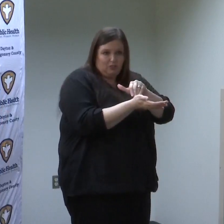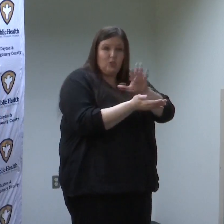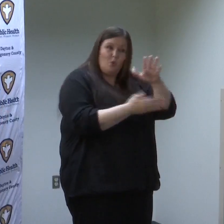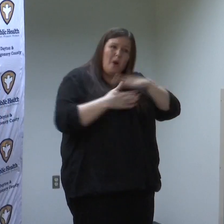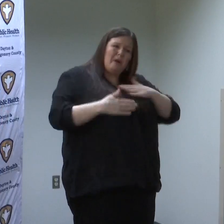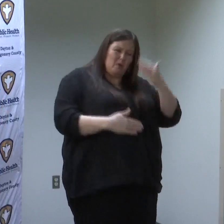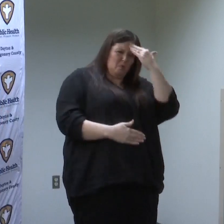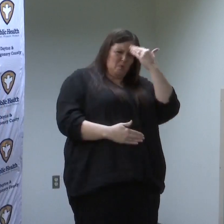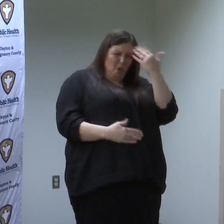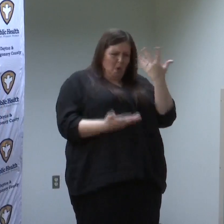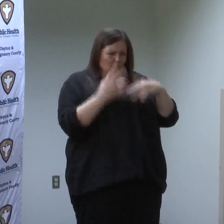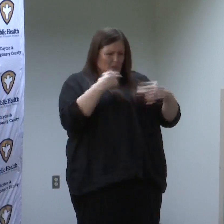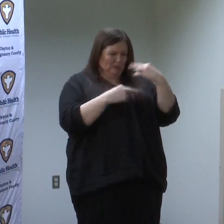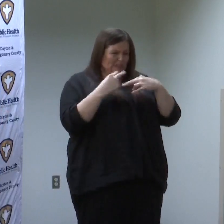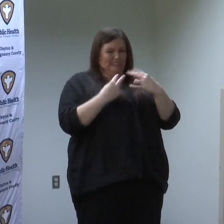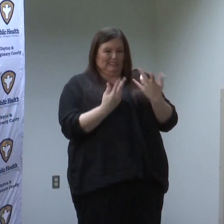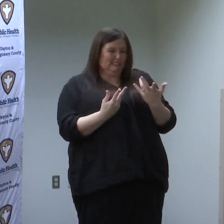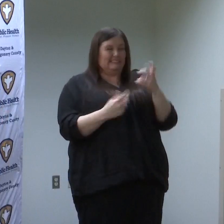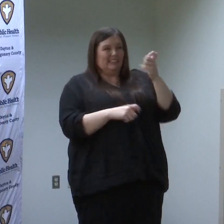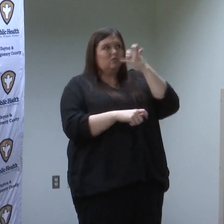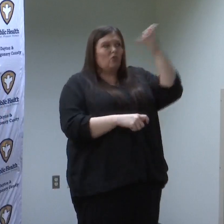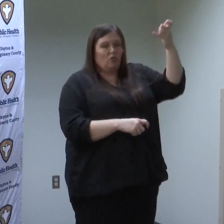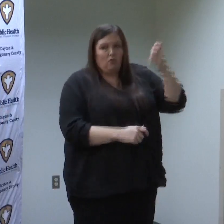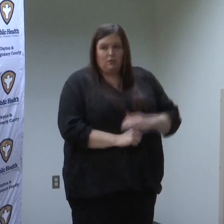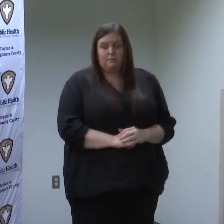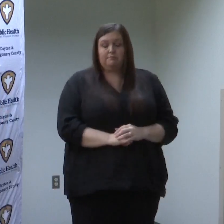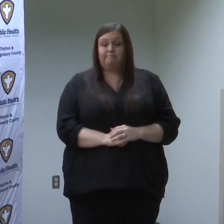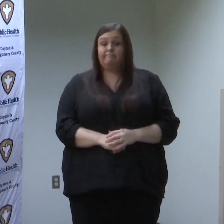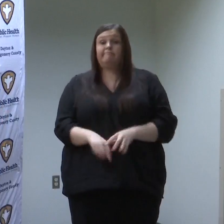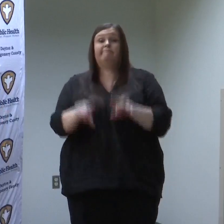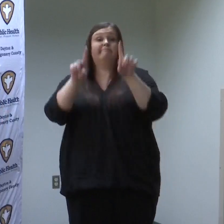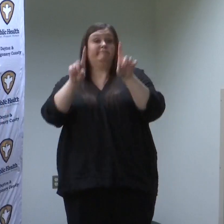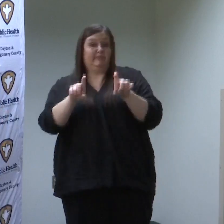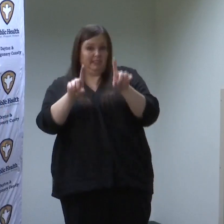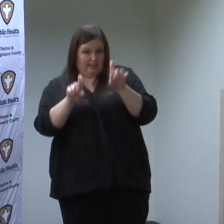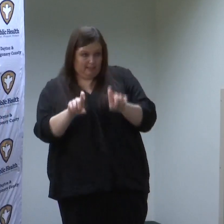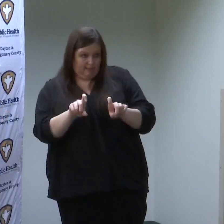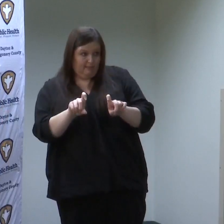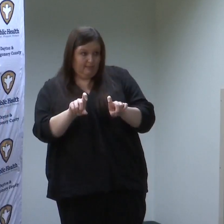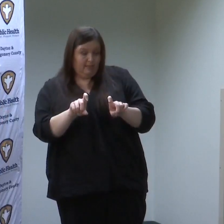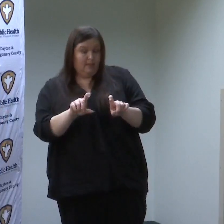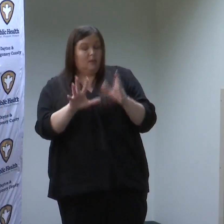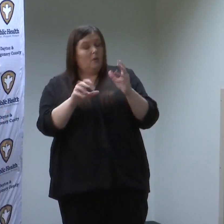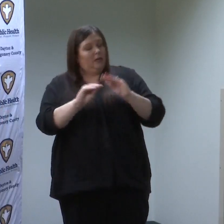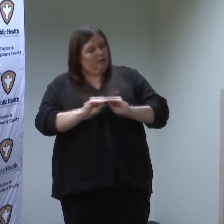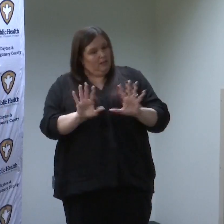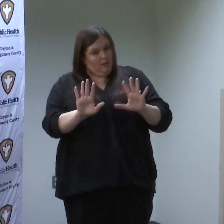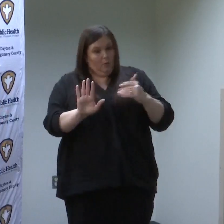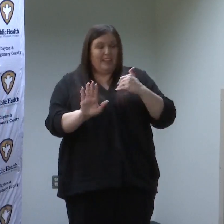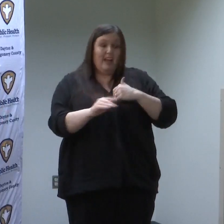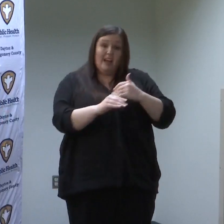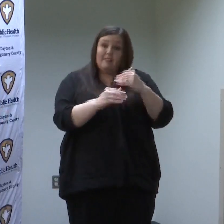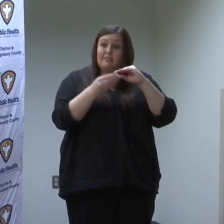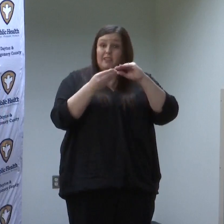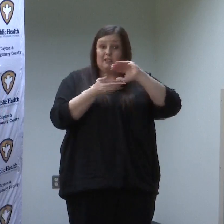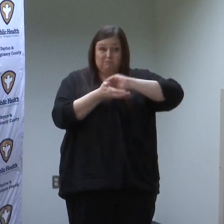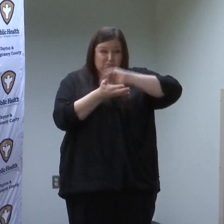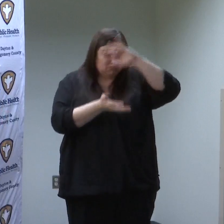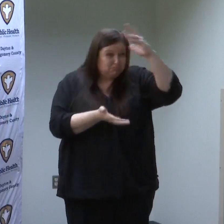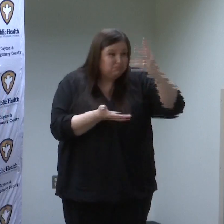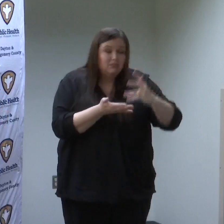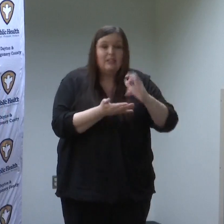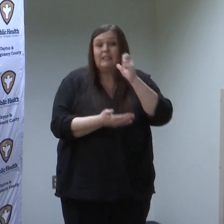doctor. Your doctor will advise you. Testing. Let's make sure, because we have a limited number of tests right now,